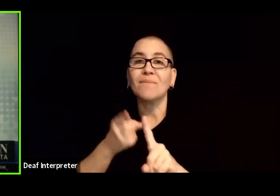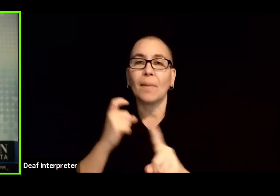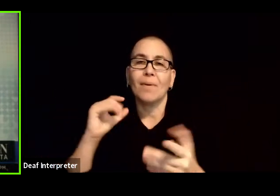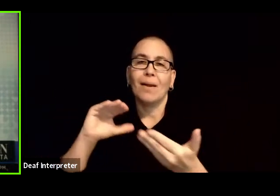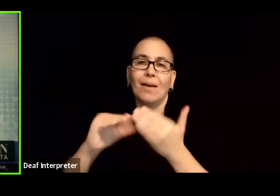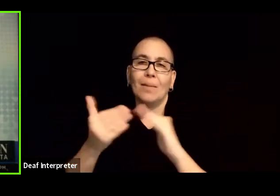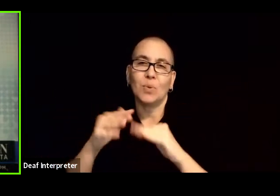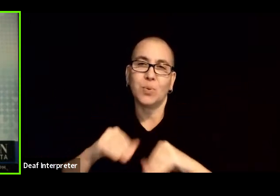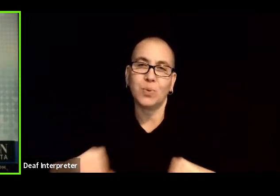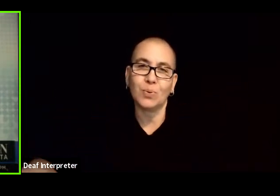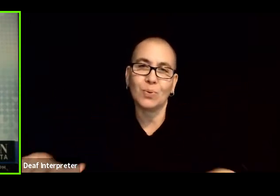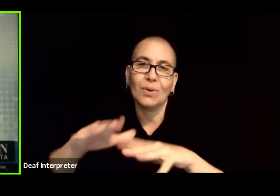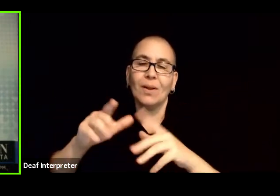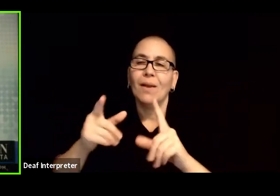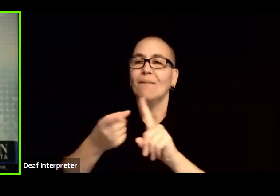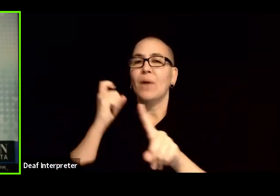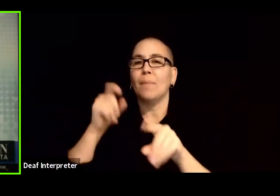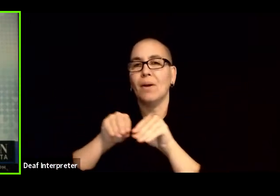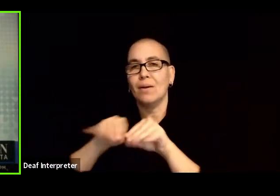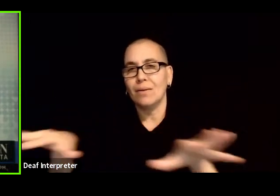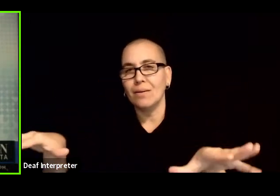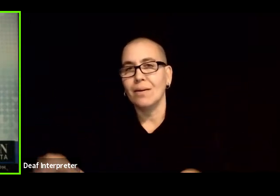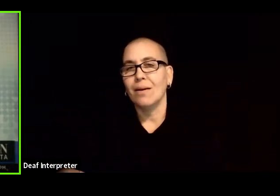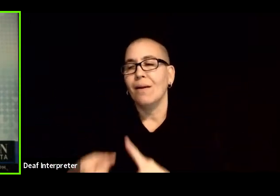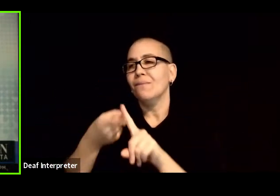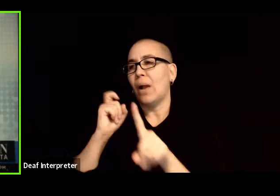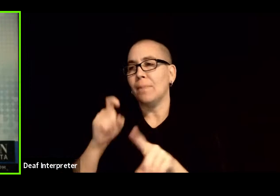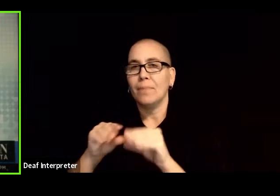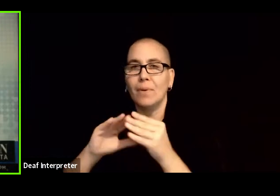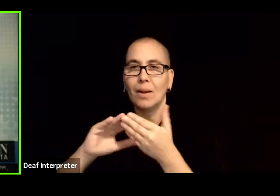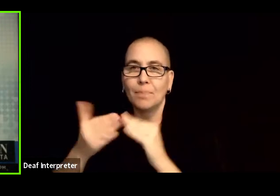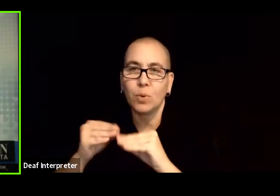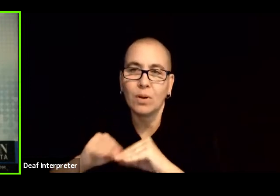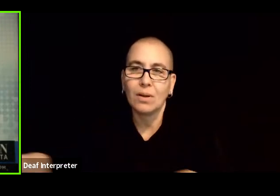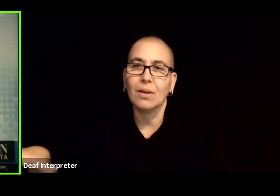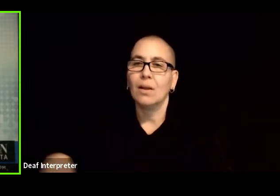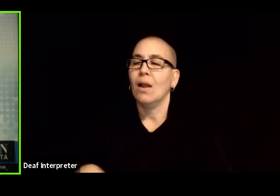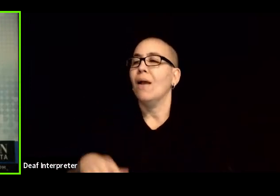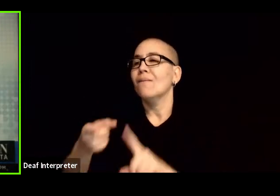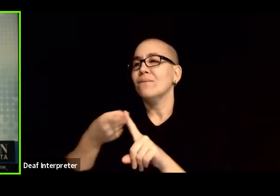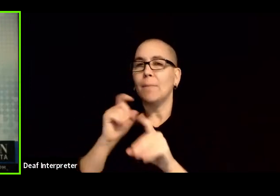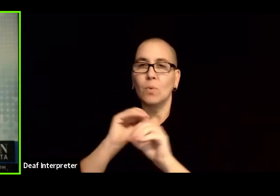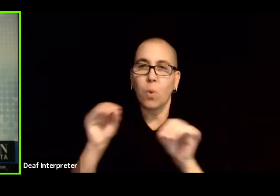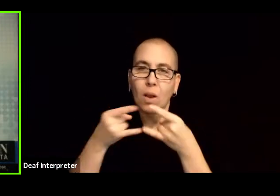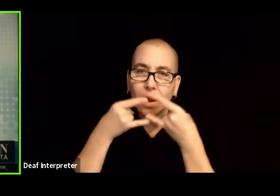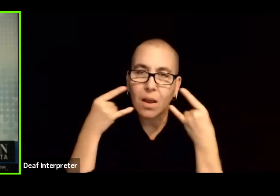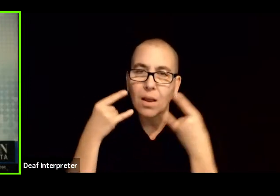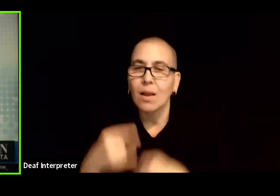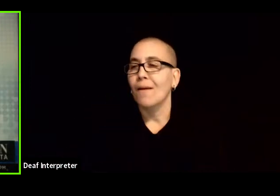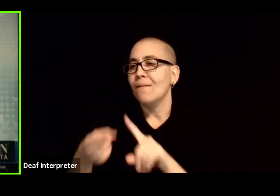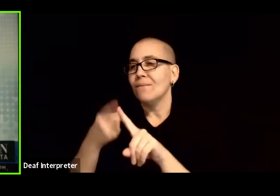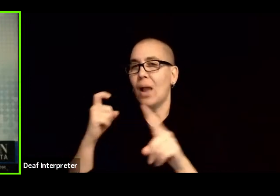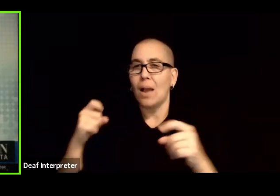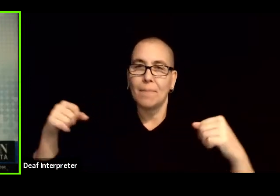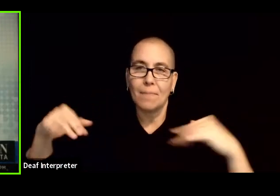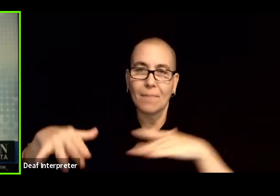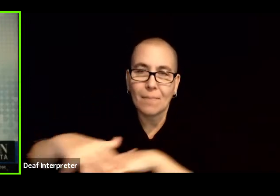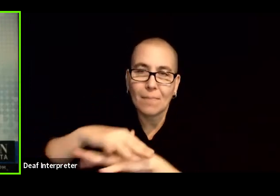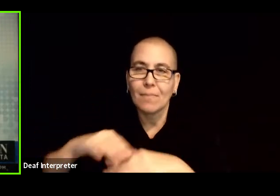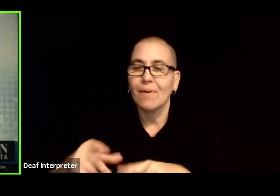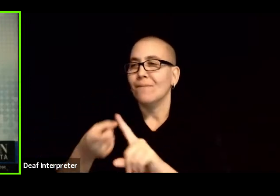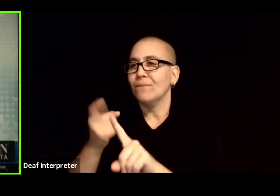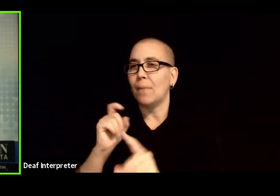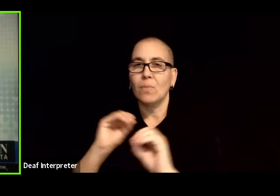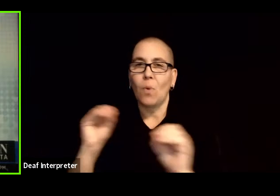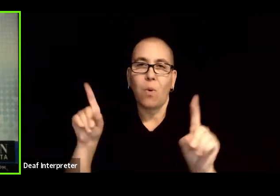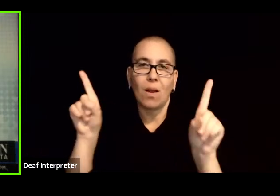distancing in the environment and things of that nature. So that's what leads us to say, we know